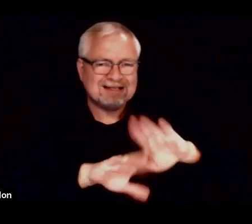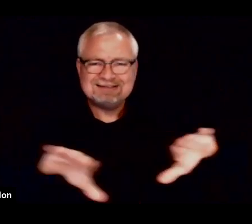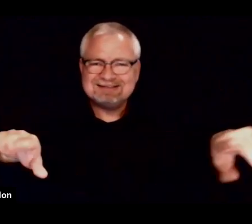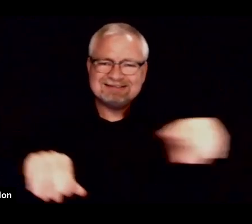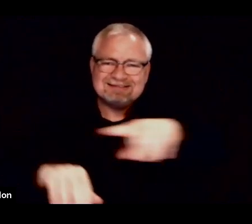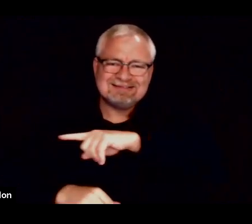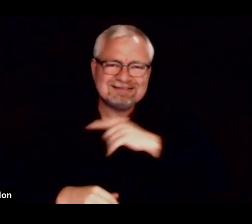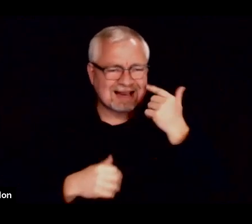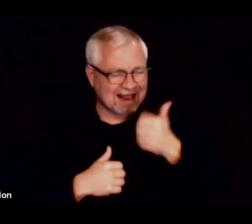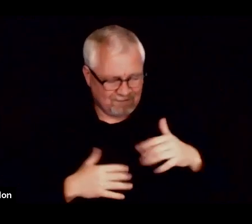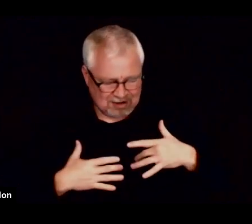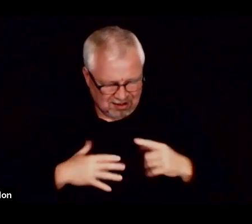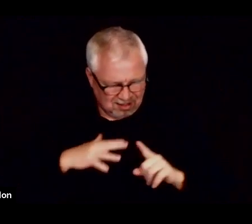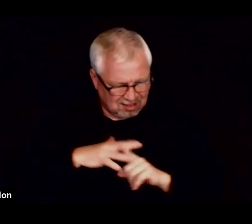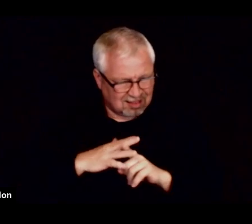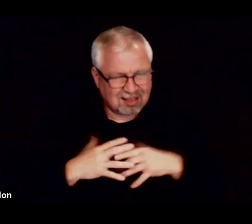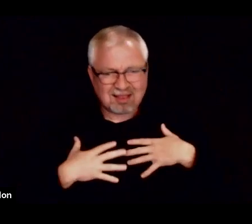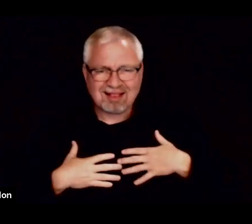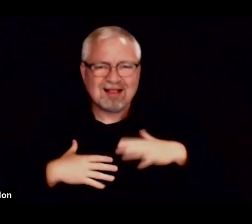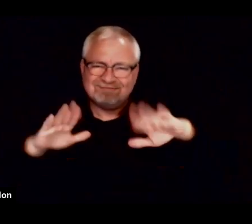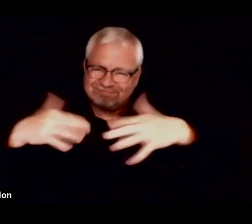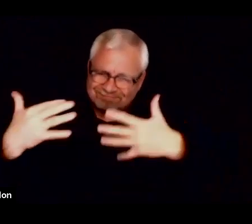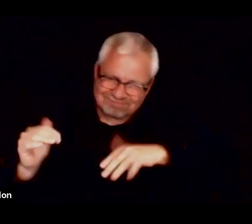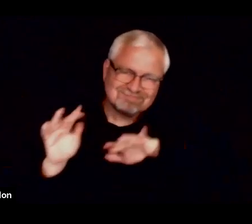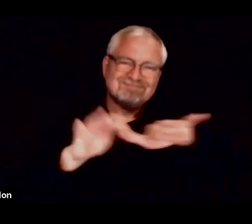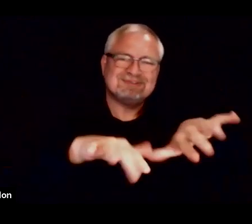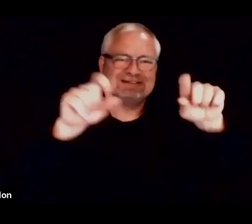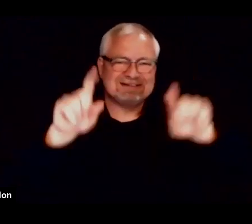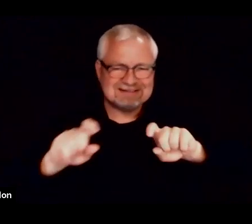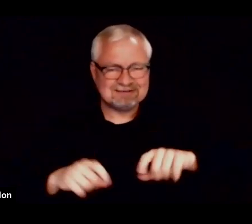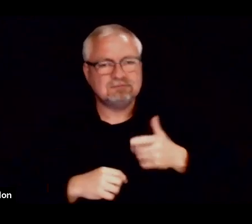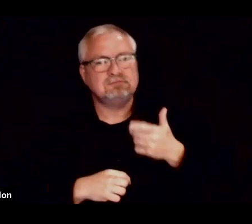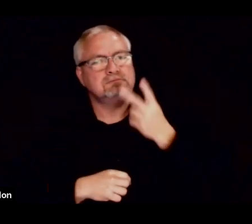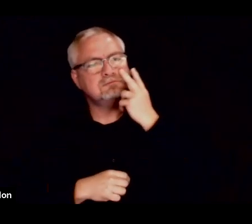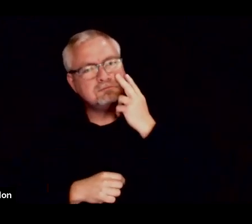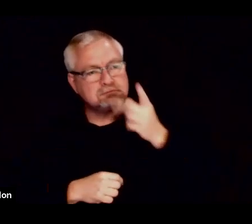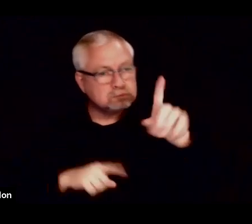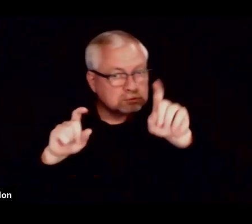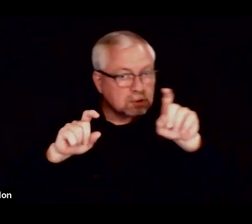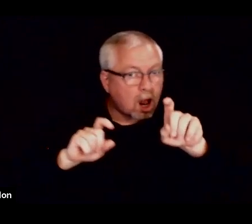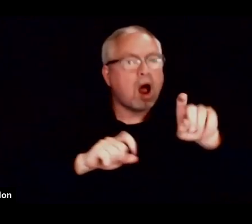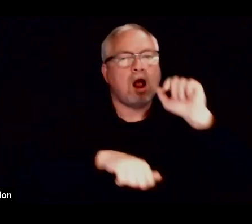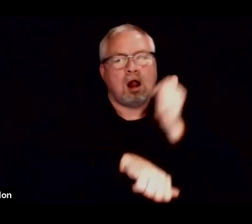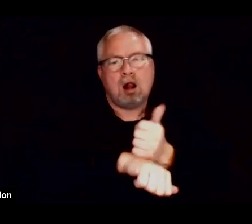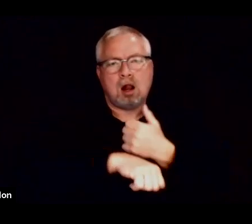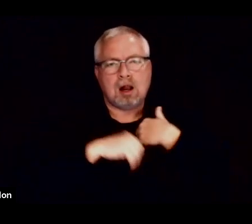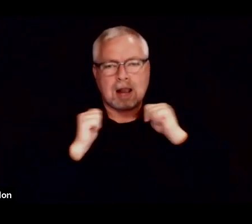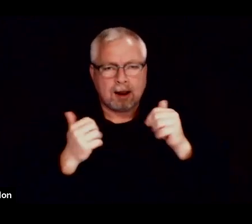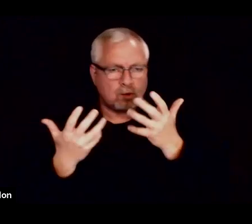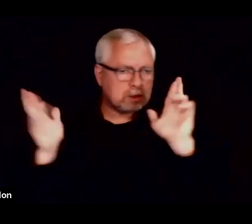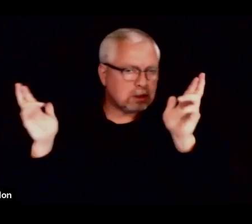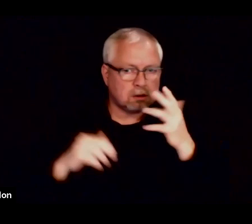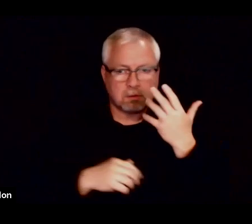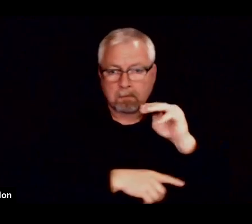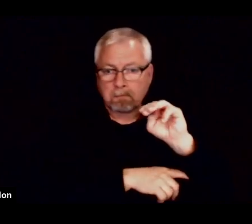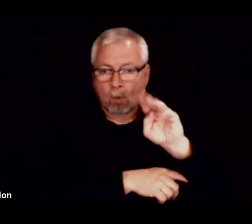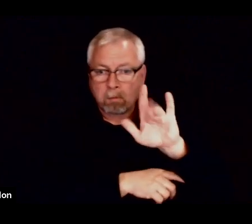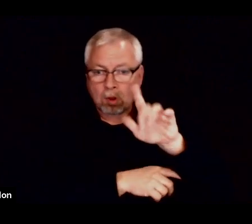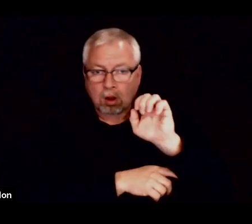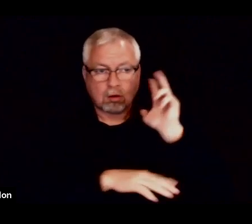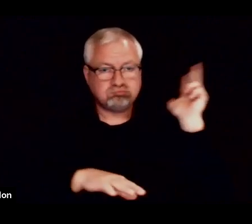We're also developing more plans to have mobile testing sites in the community, and to be doing